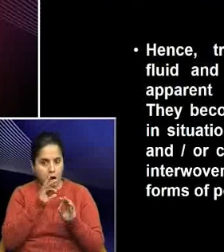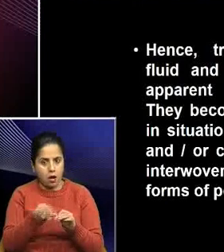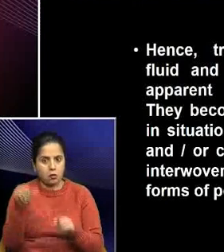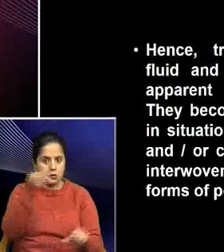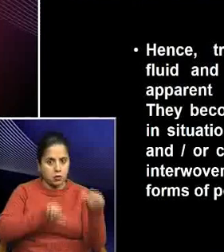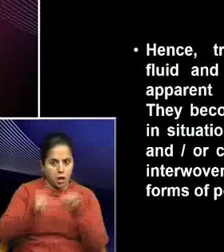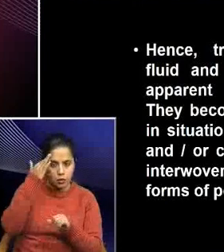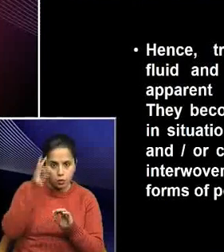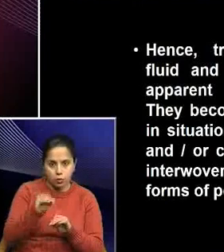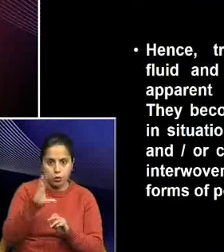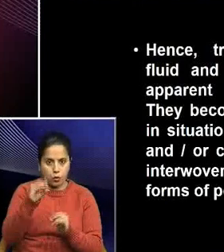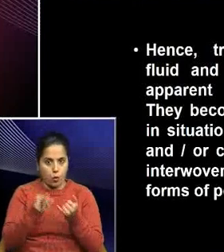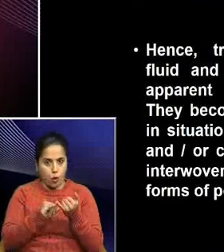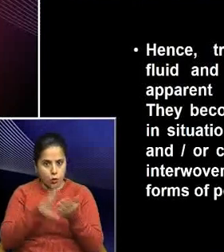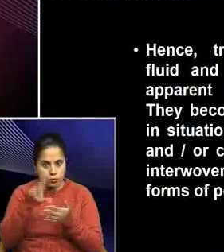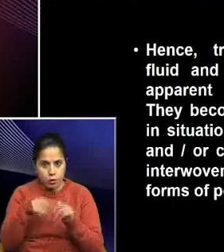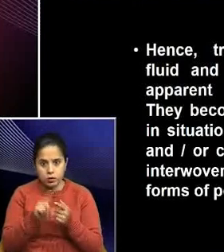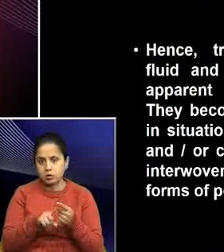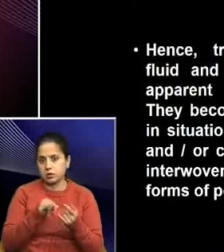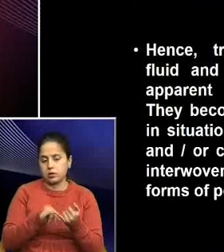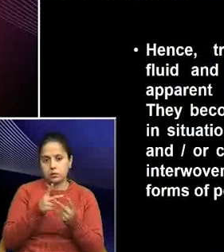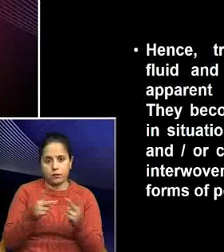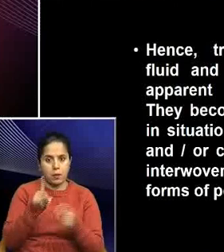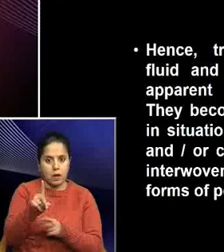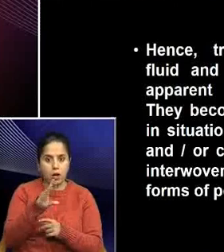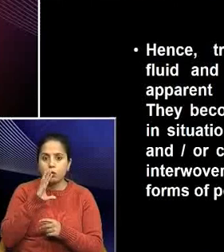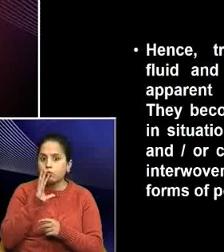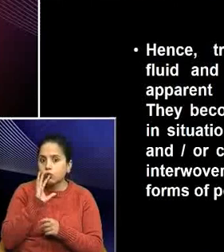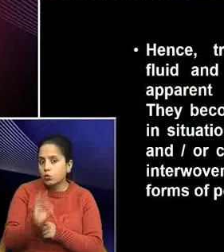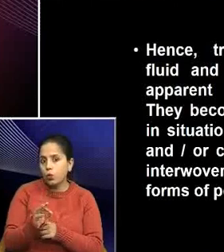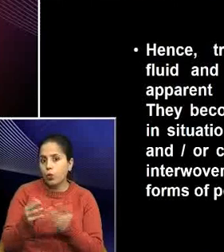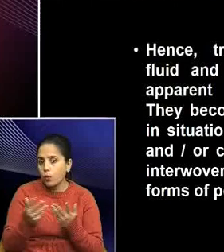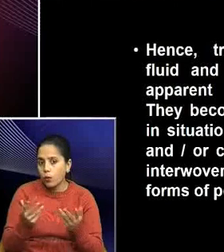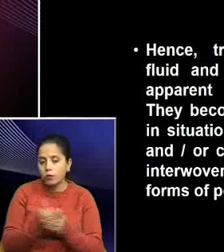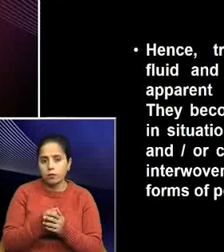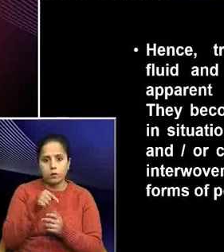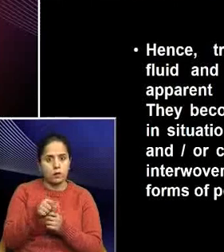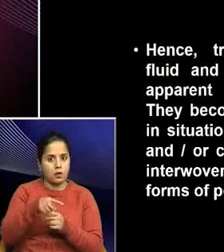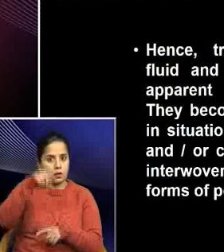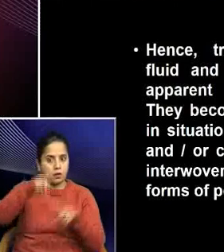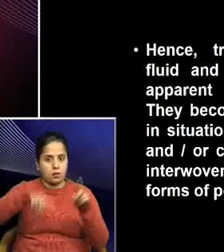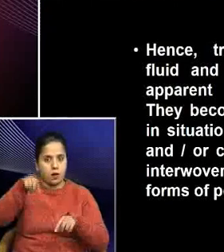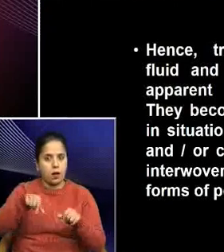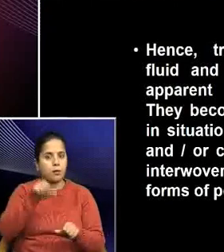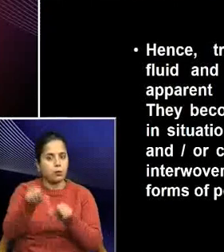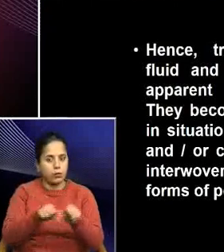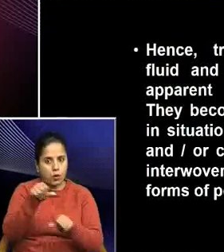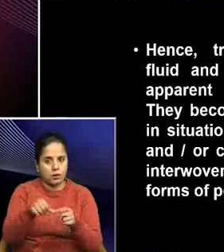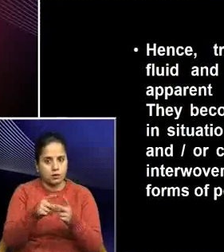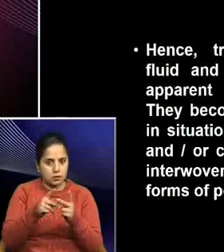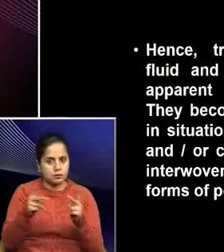tradition or cosmogony and so forth actually is a dynamic process,